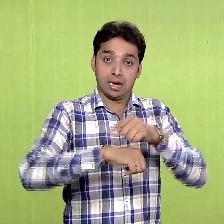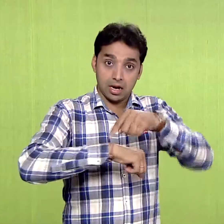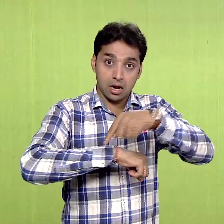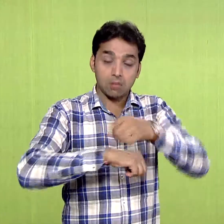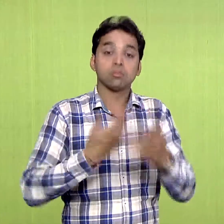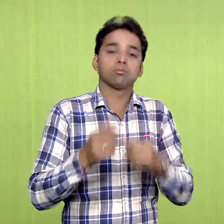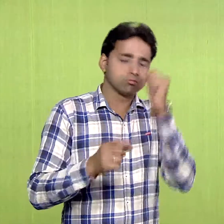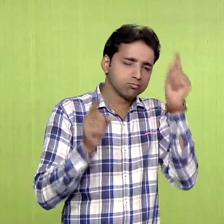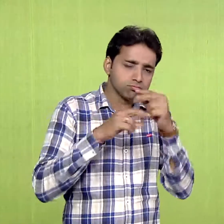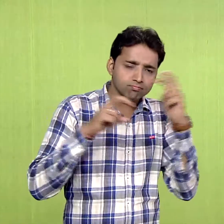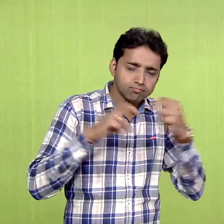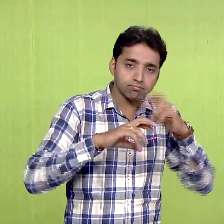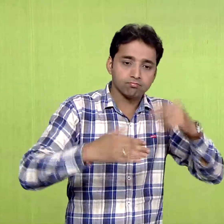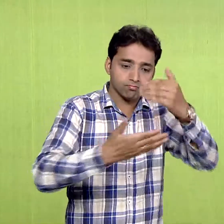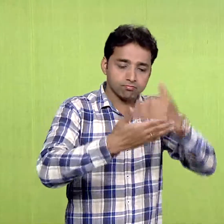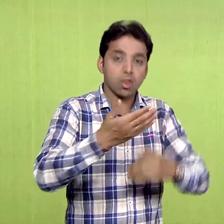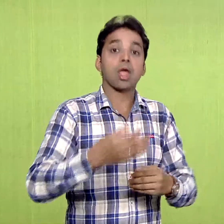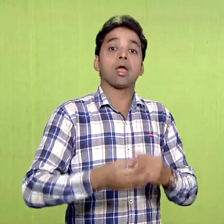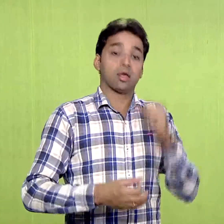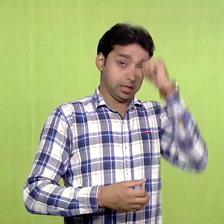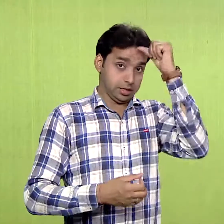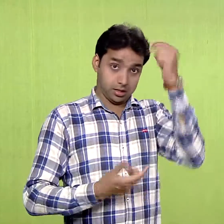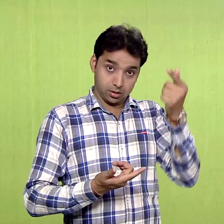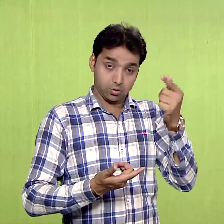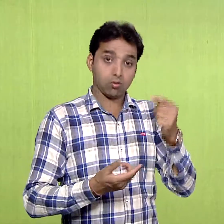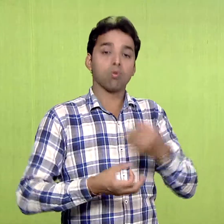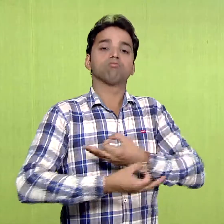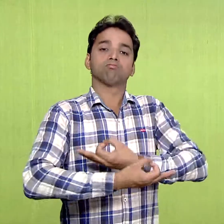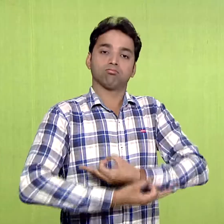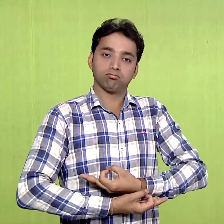Hindu, Buddhist, and Jain.